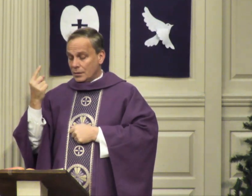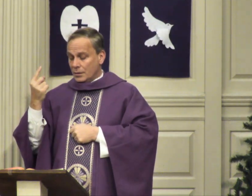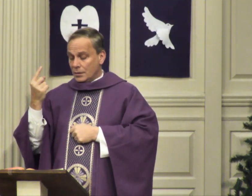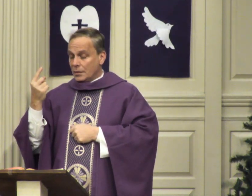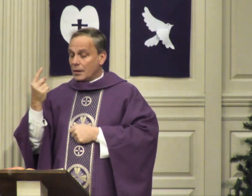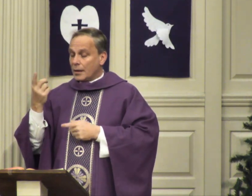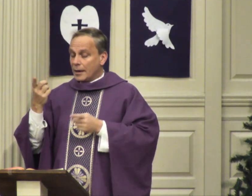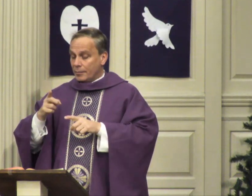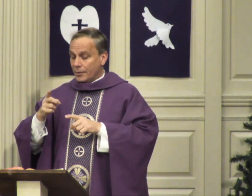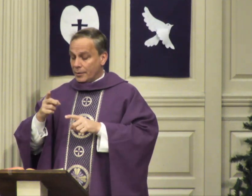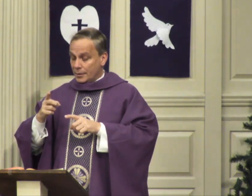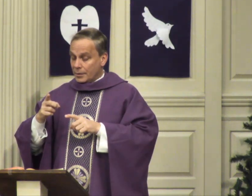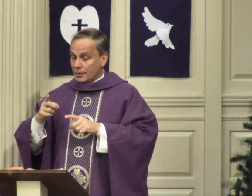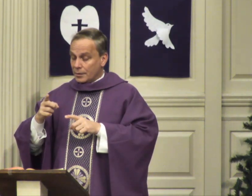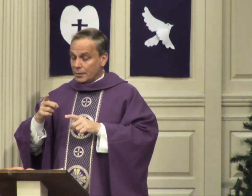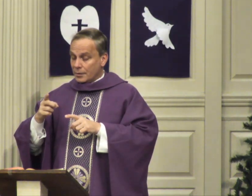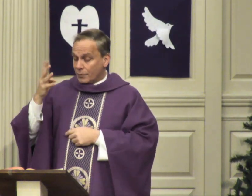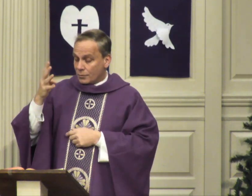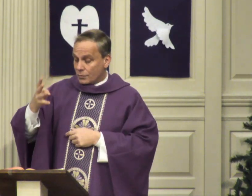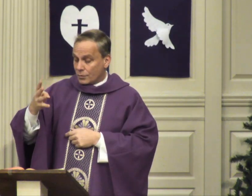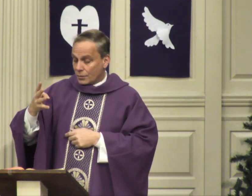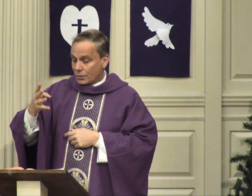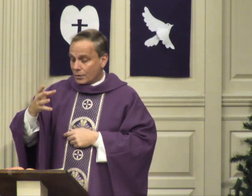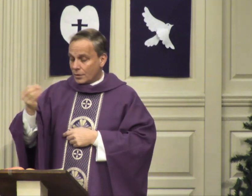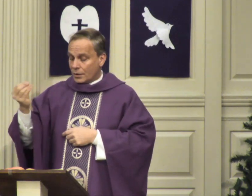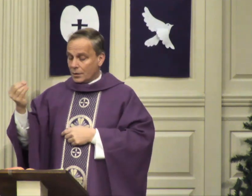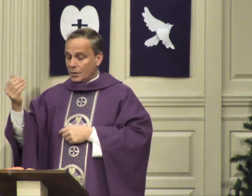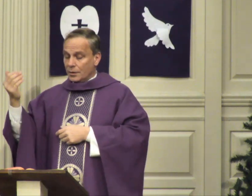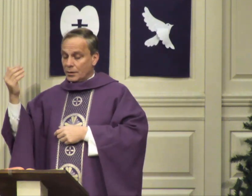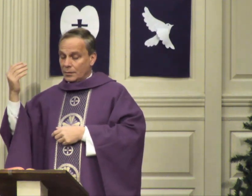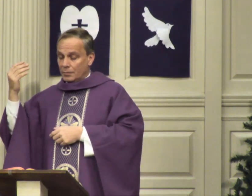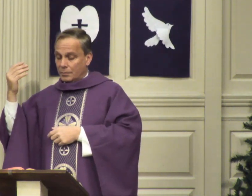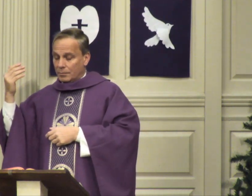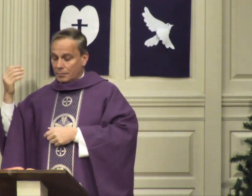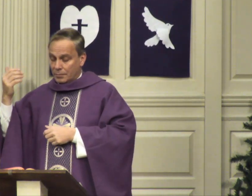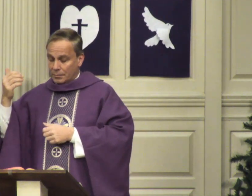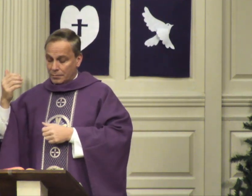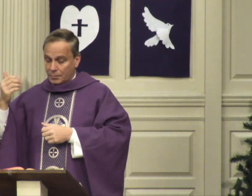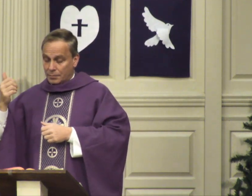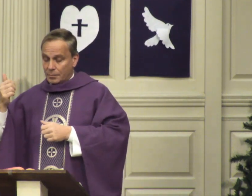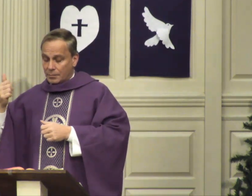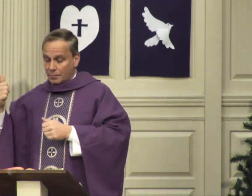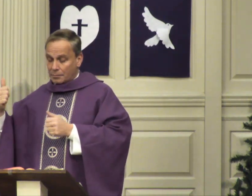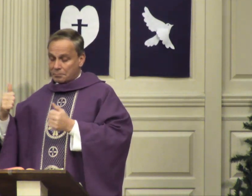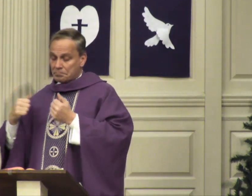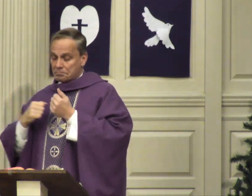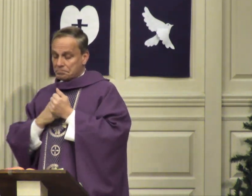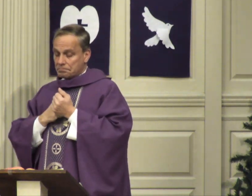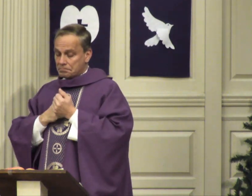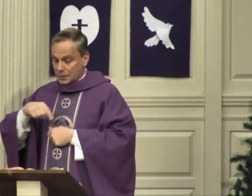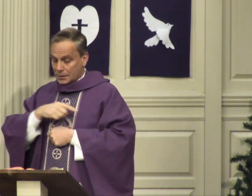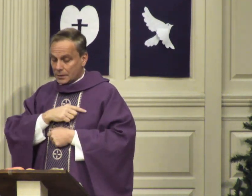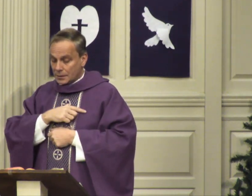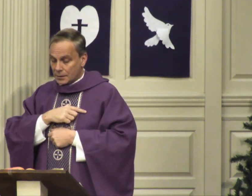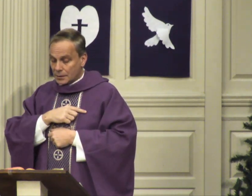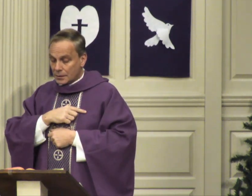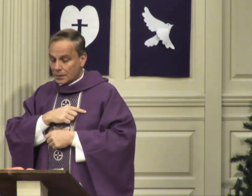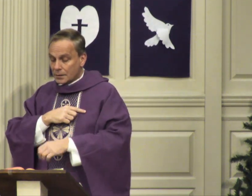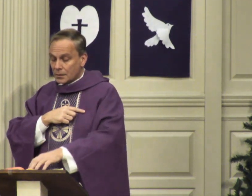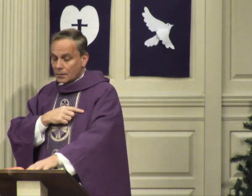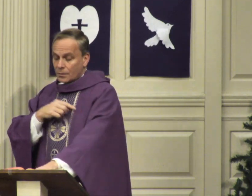May your grace, Almighty God, always go before us and follow